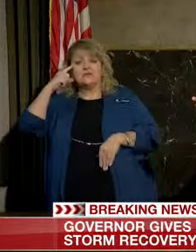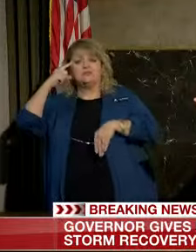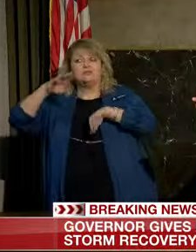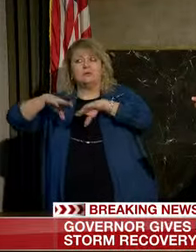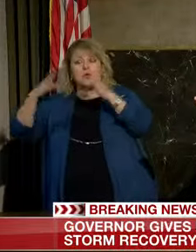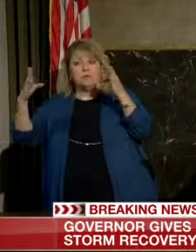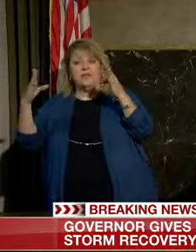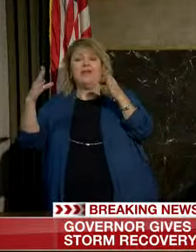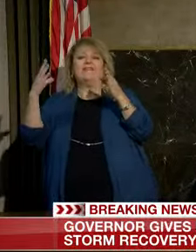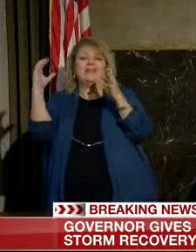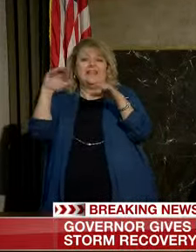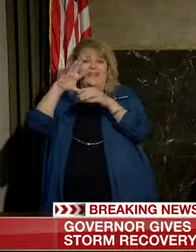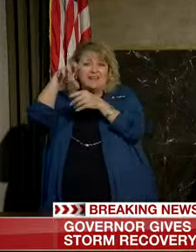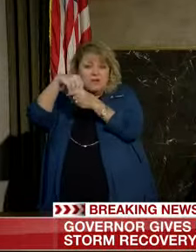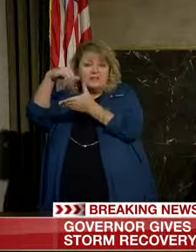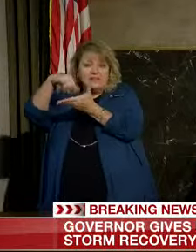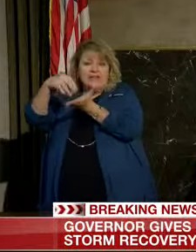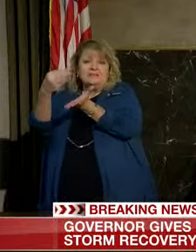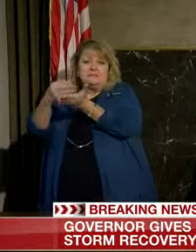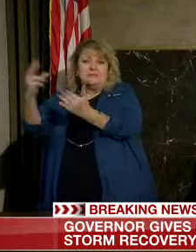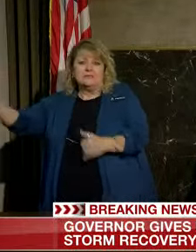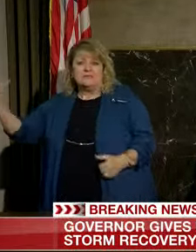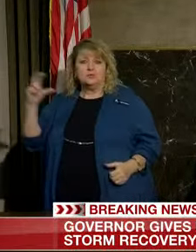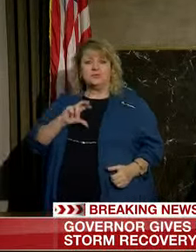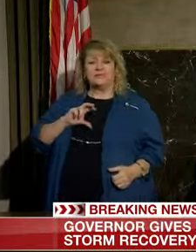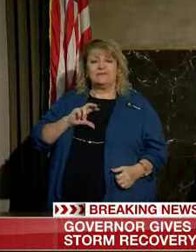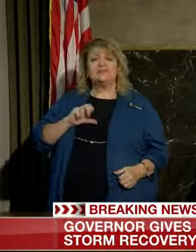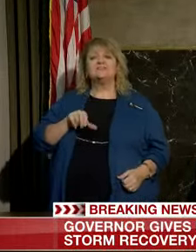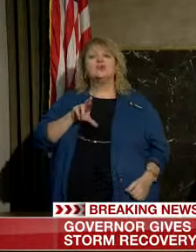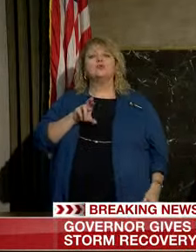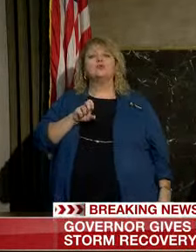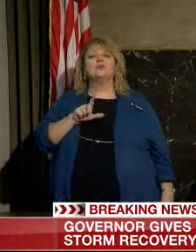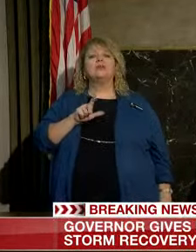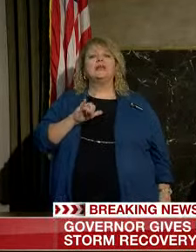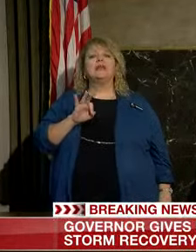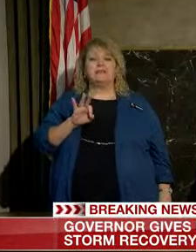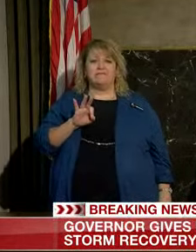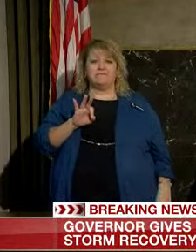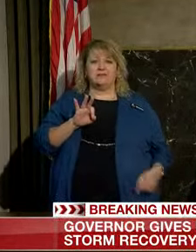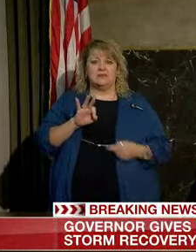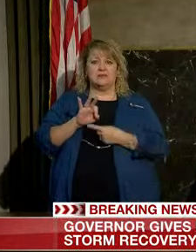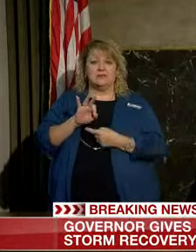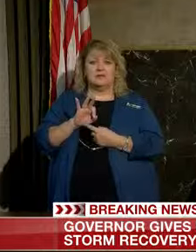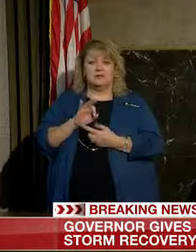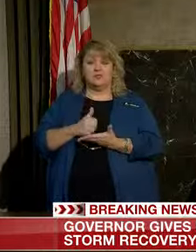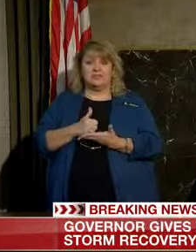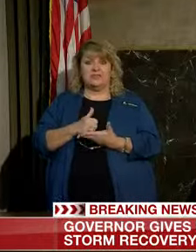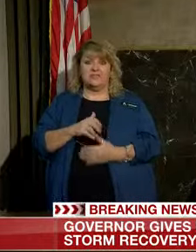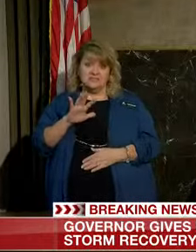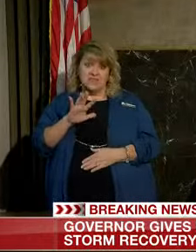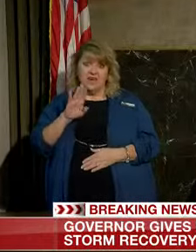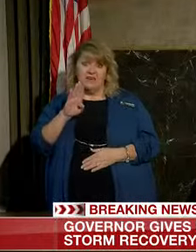this relief. And when we say the relief, I want to be clear about something. There are $5